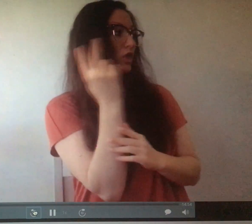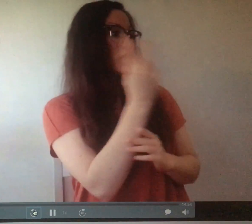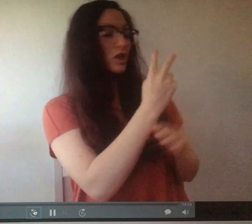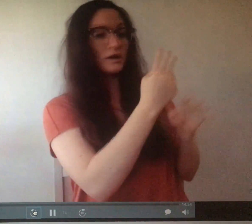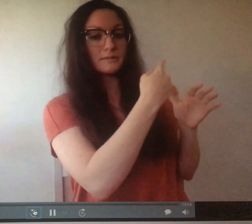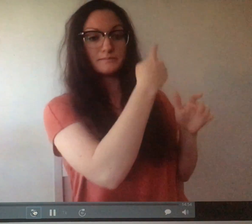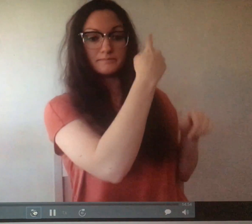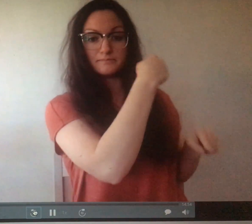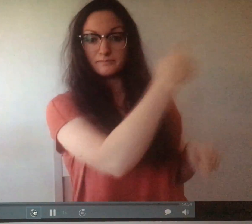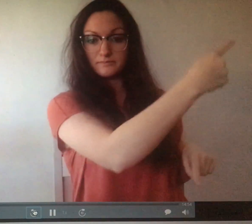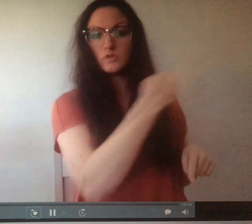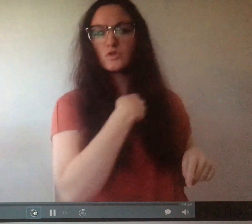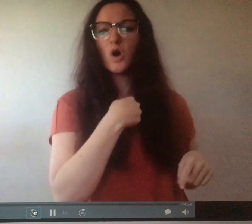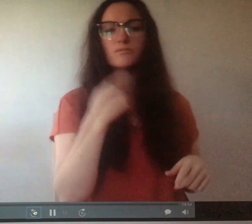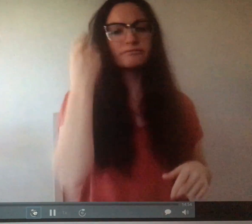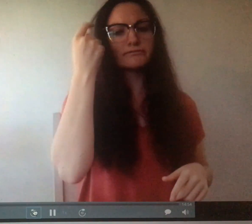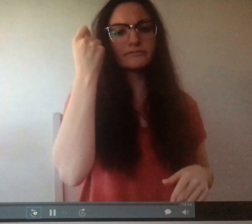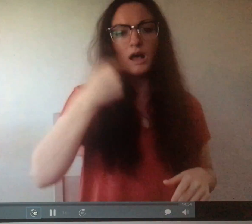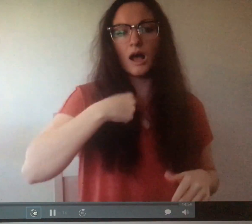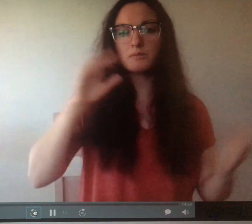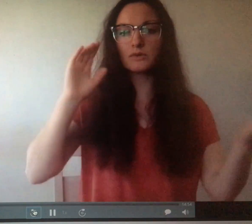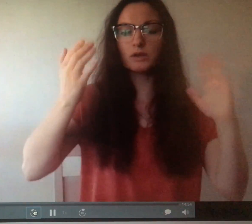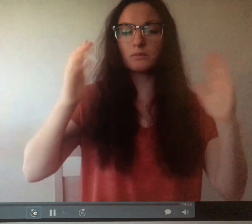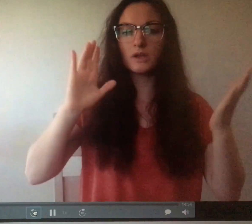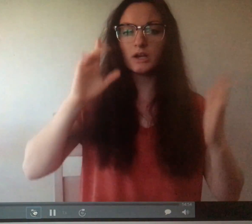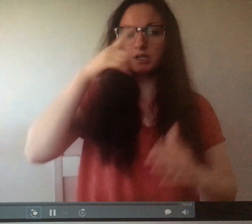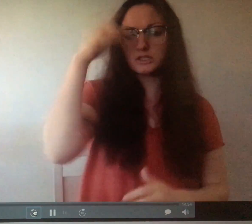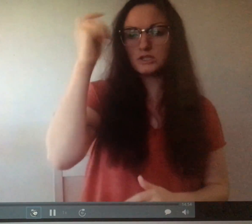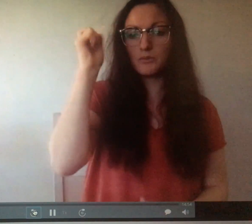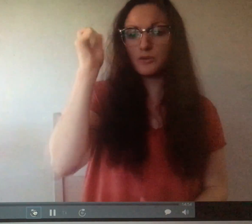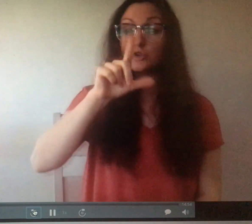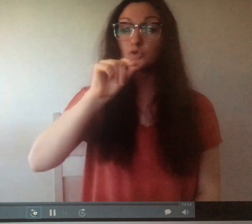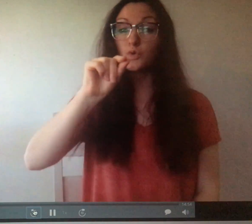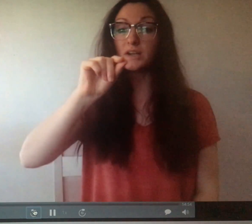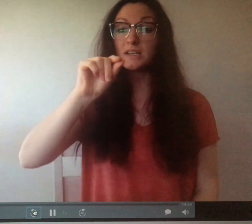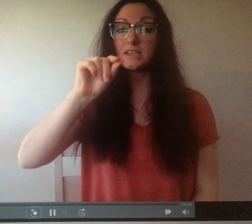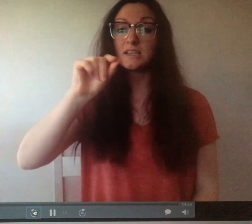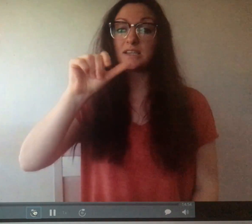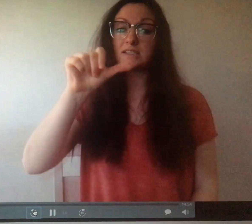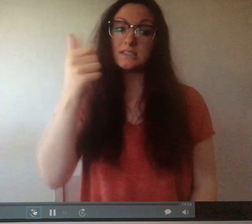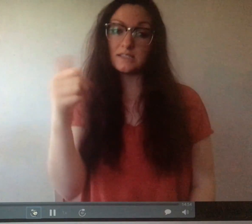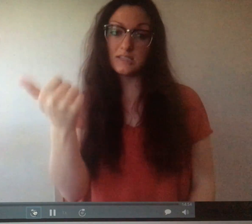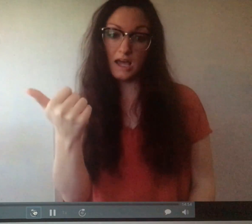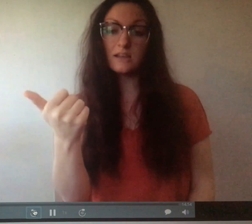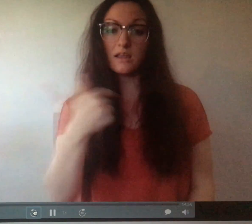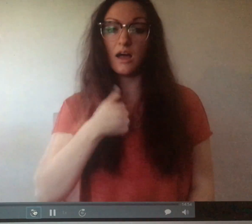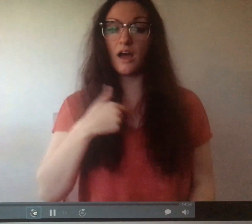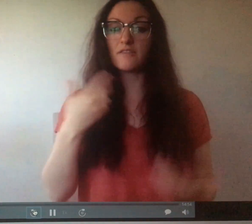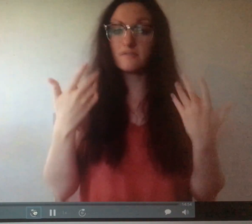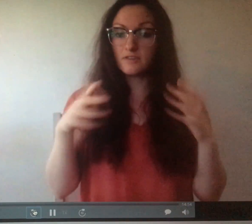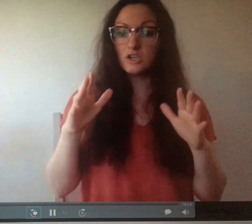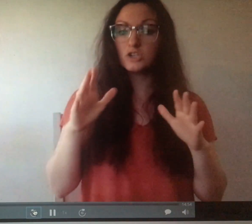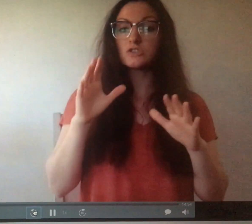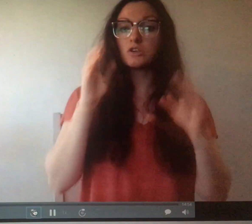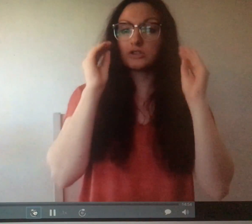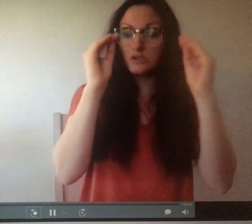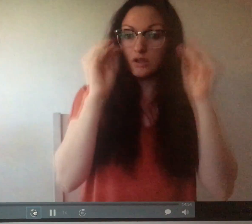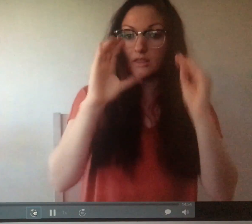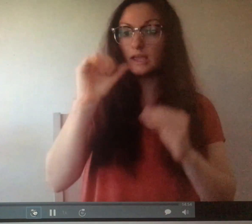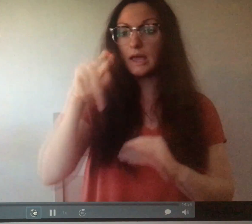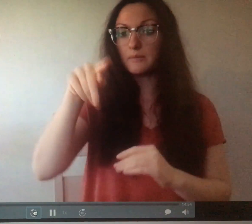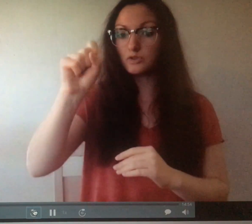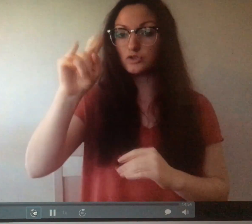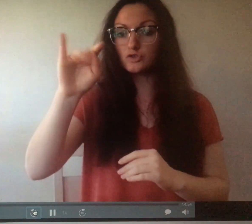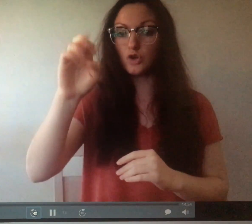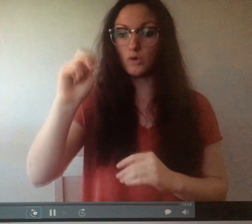Right? And I'm comparing the summer 2010 capstone course, which I taught, to the fall 2010 capstone